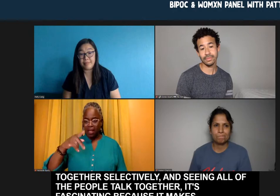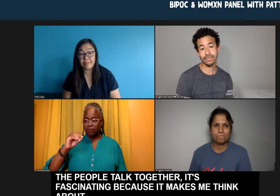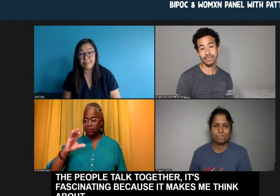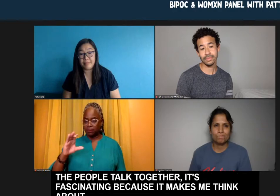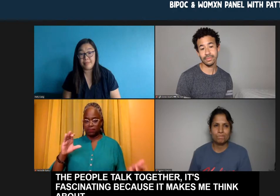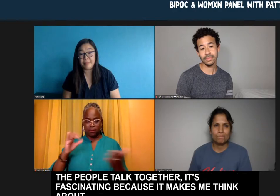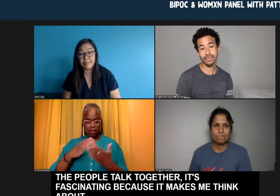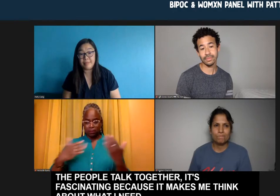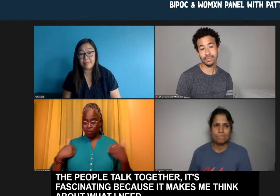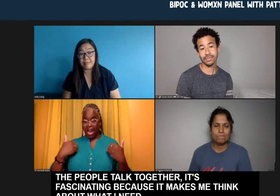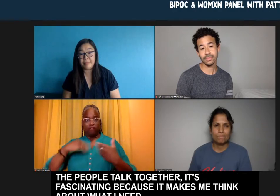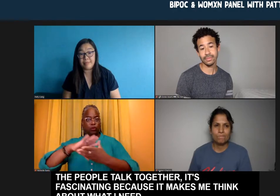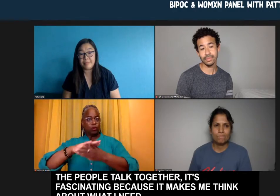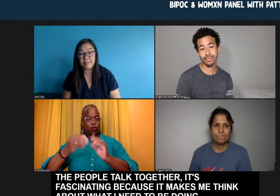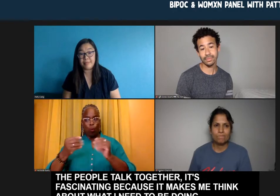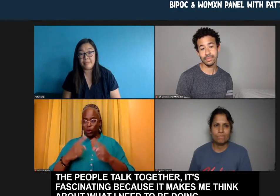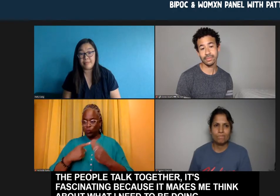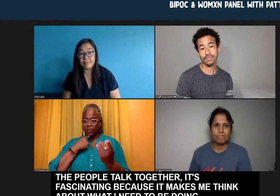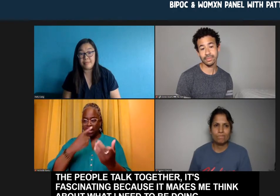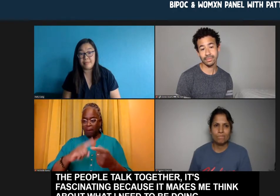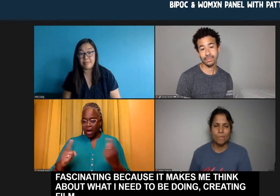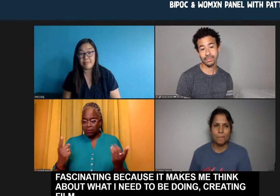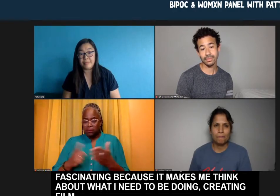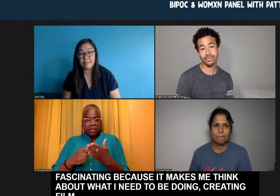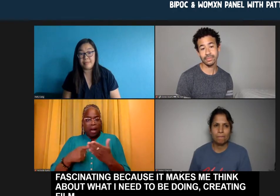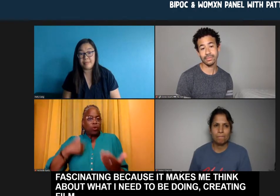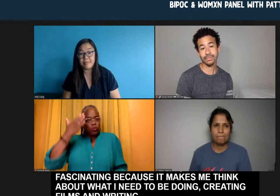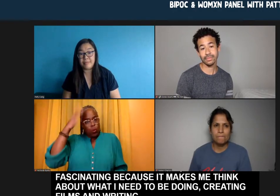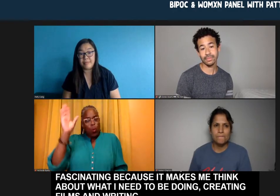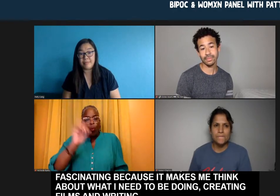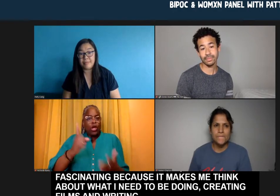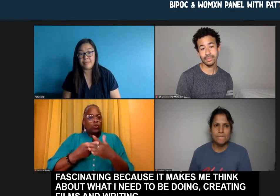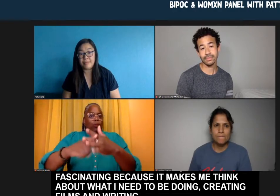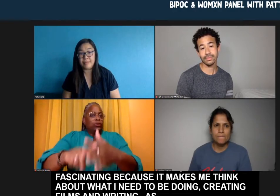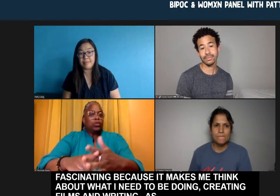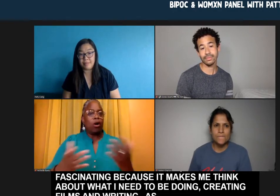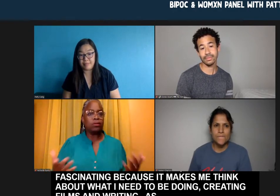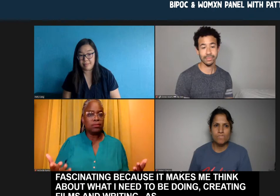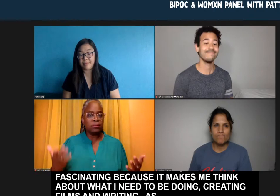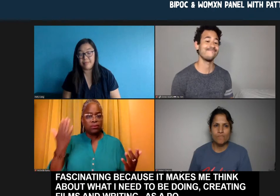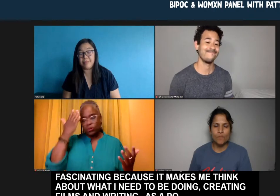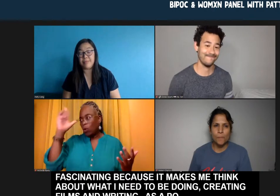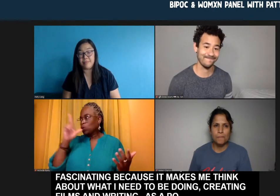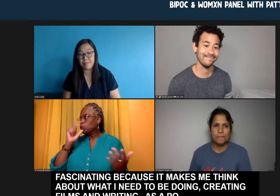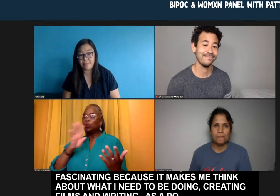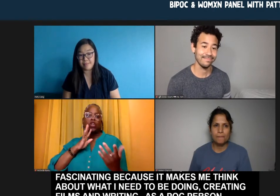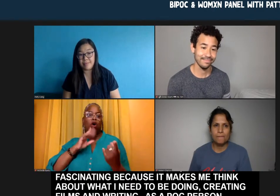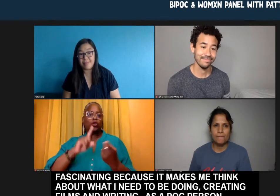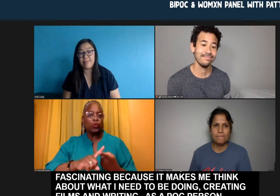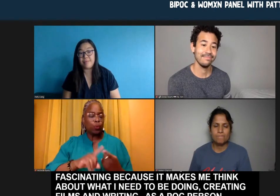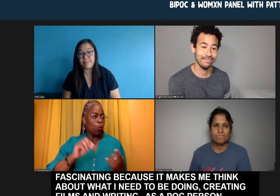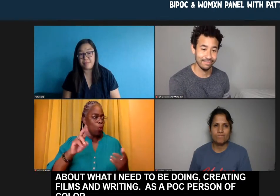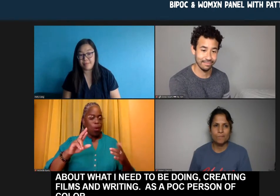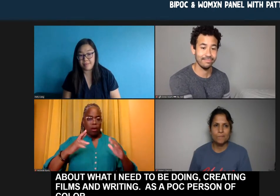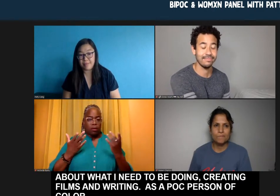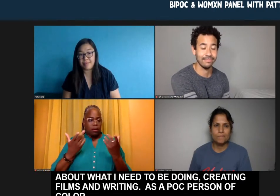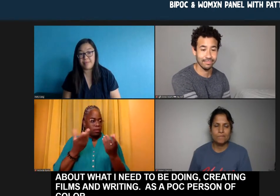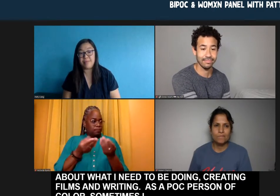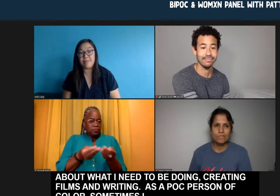films and writing. And as a POC person of color, sometimes I don't know where to start. I don't know exactly who to talk